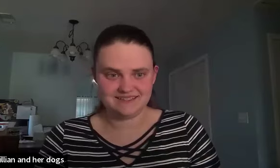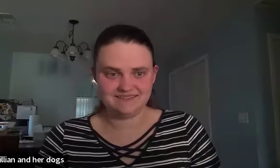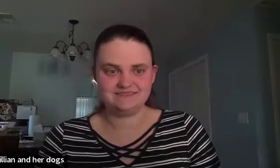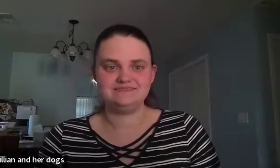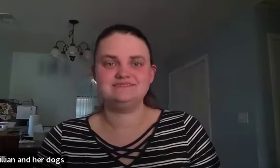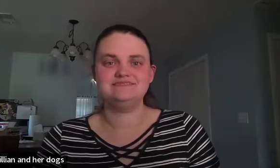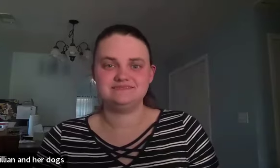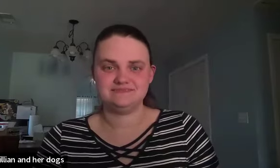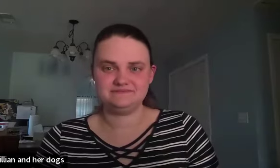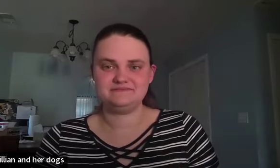8.